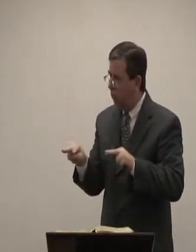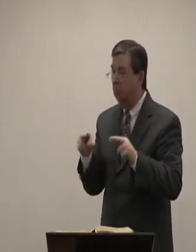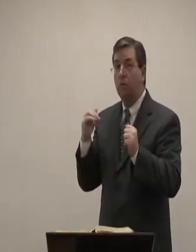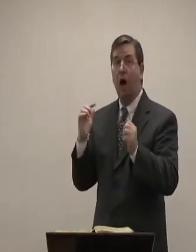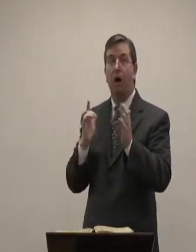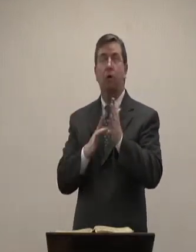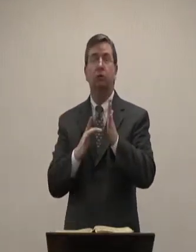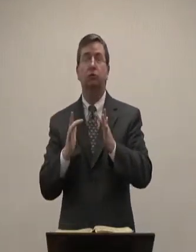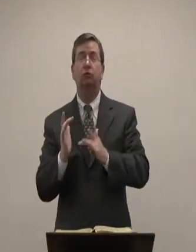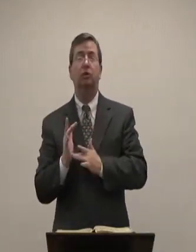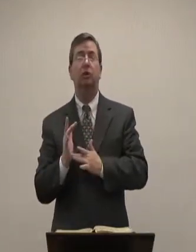the tomb.